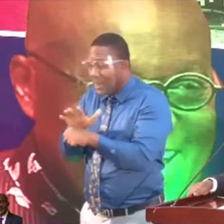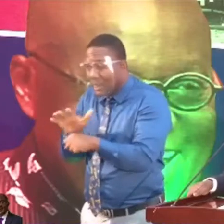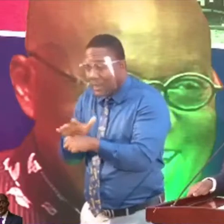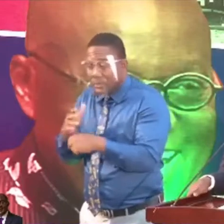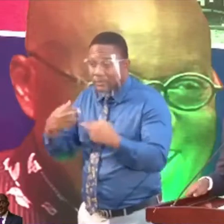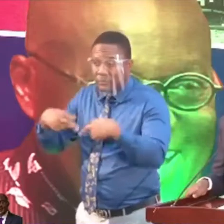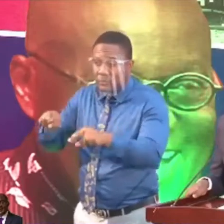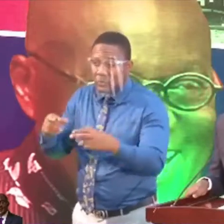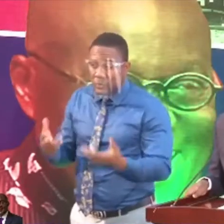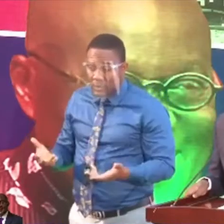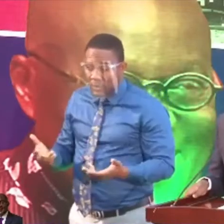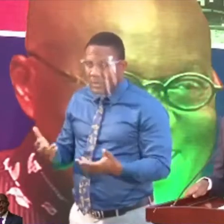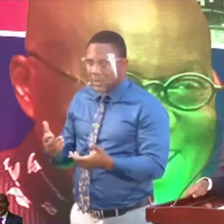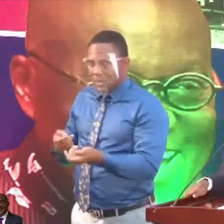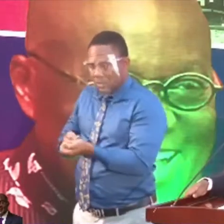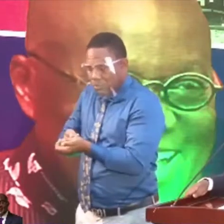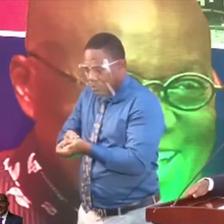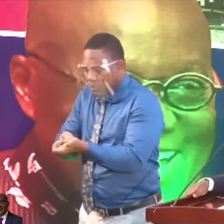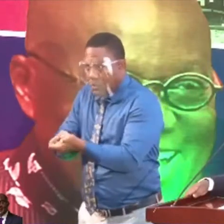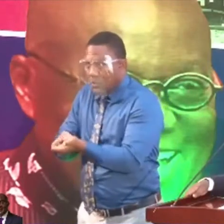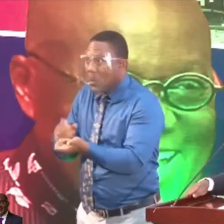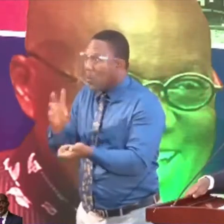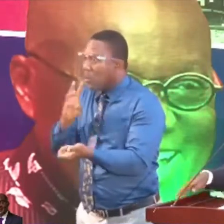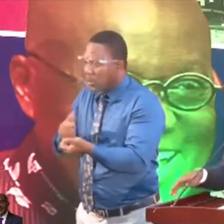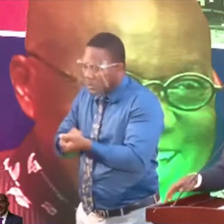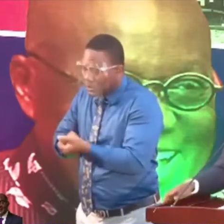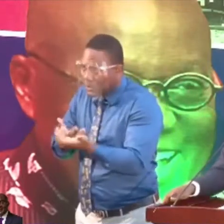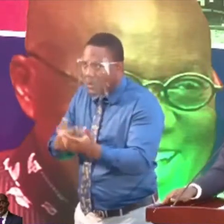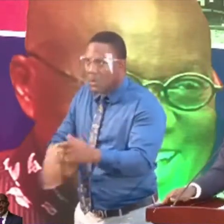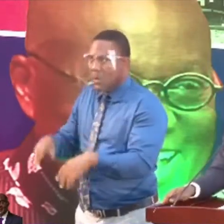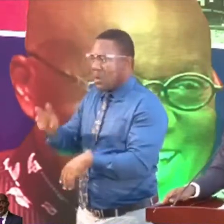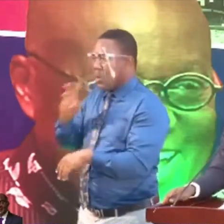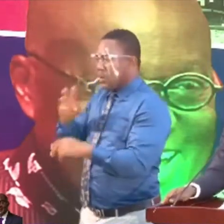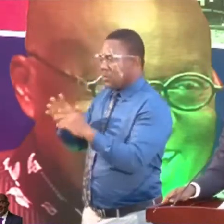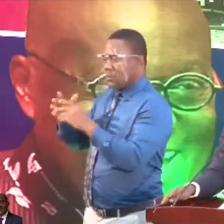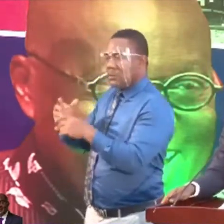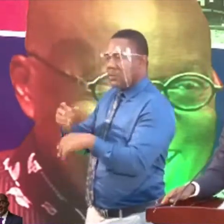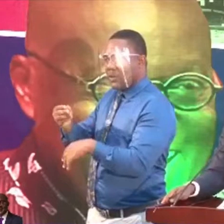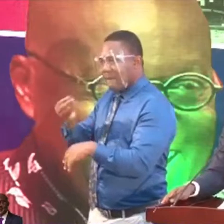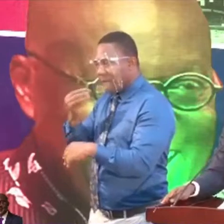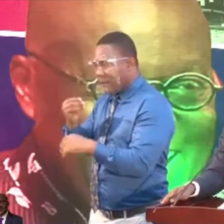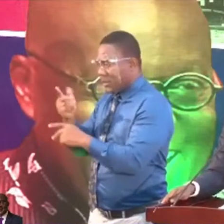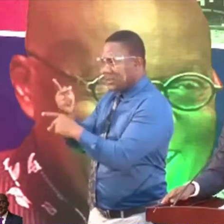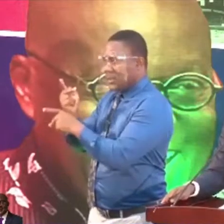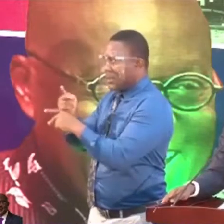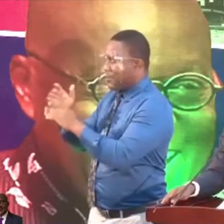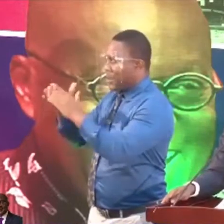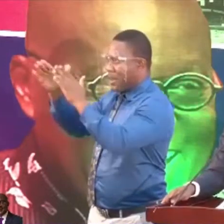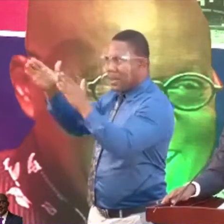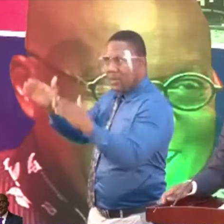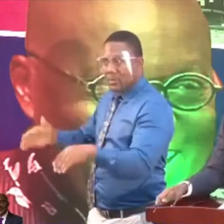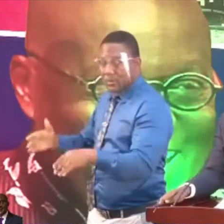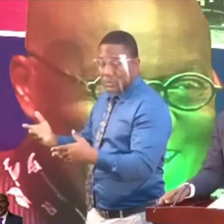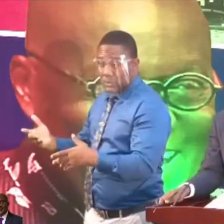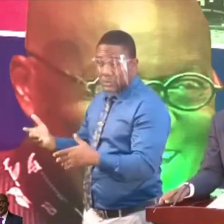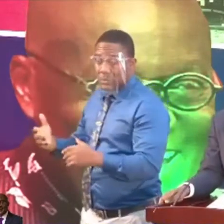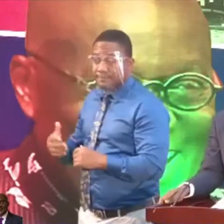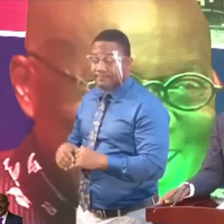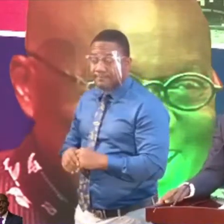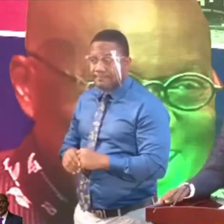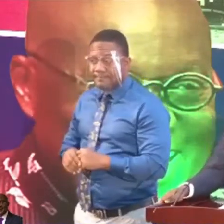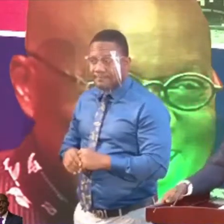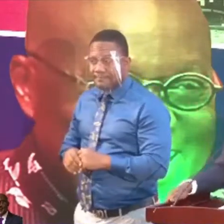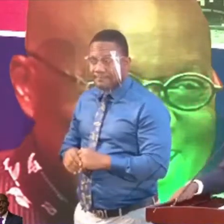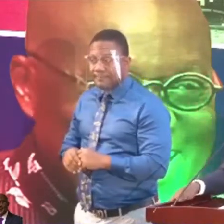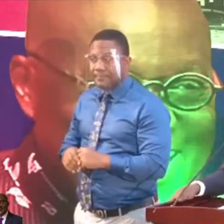the areas of irrigation facilities, warehouses, storage facilities, and so on. To support the Planting for